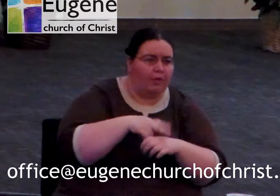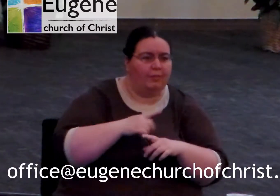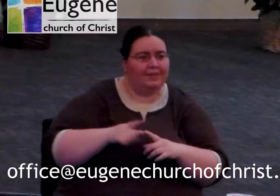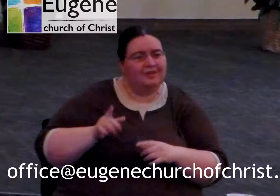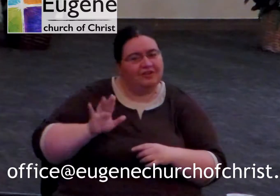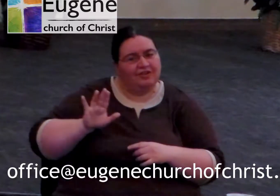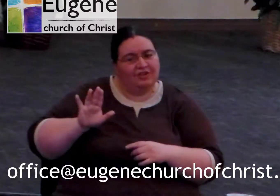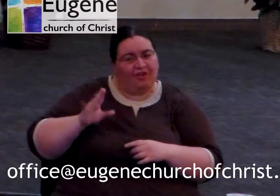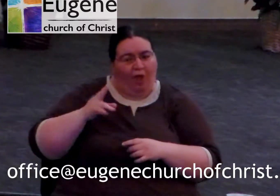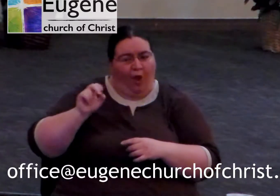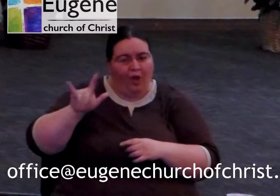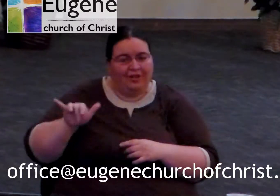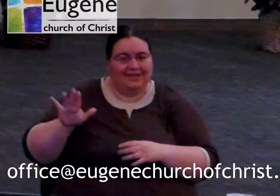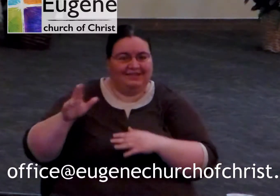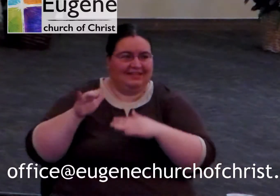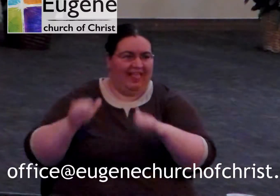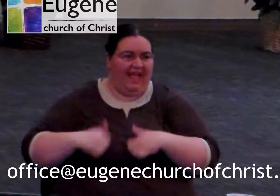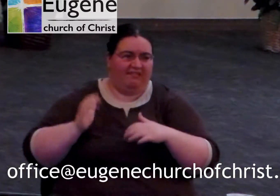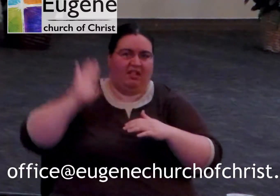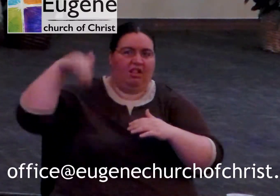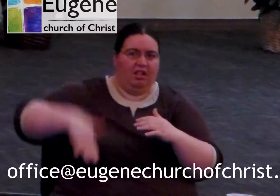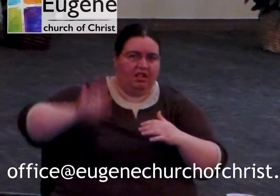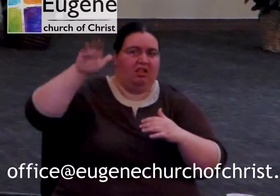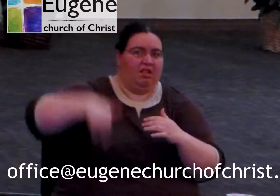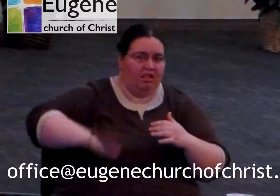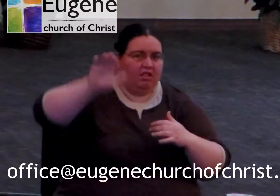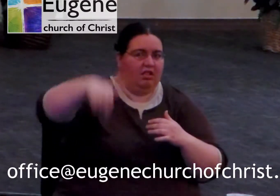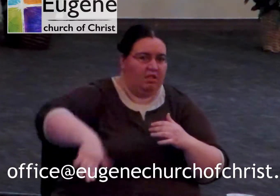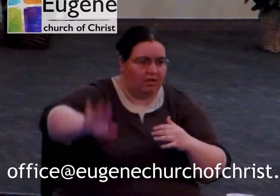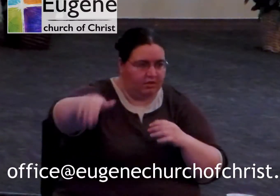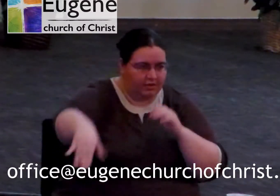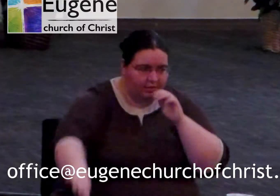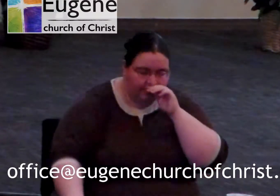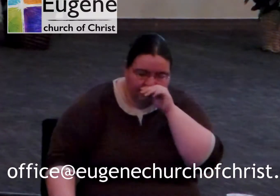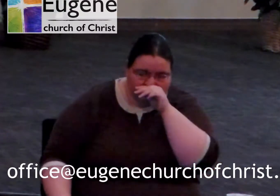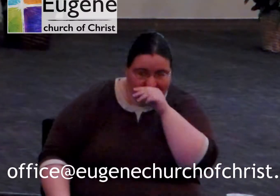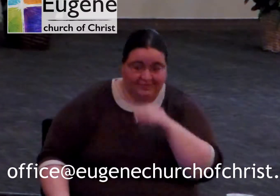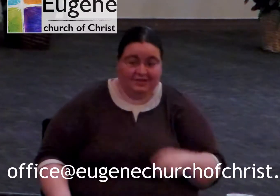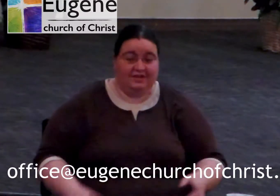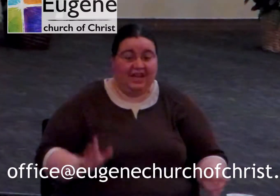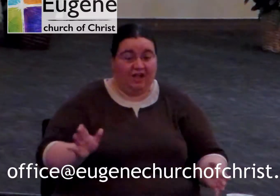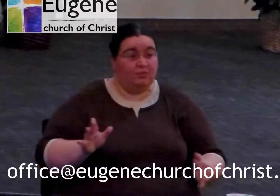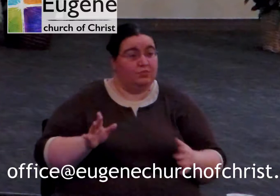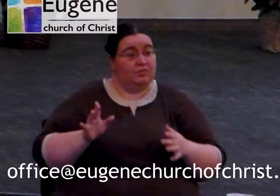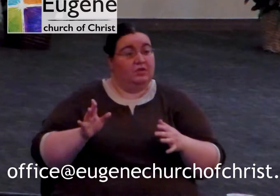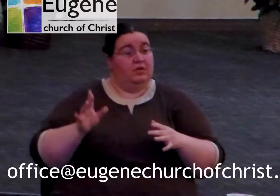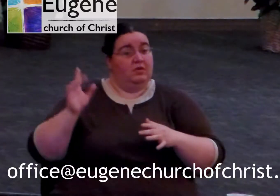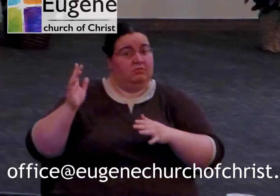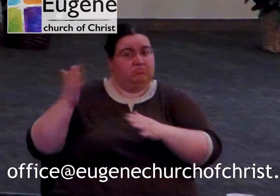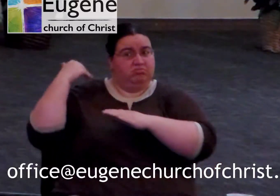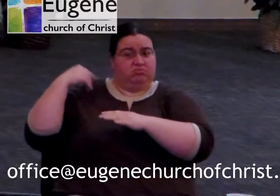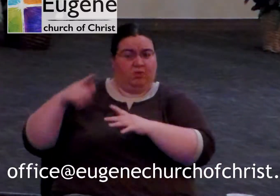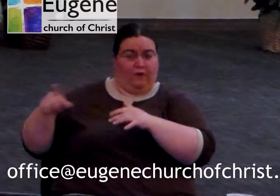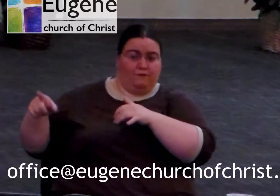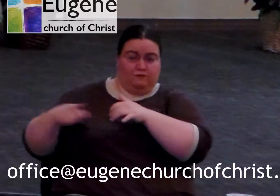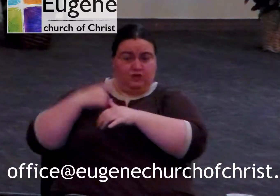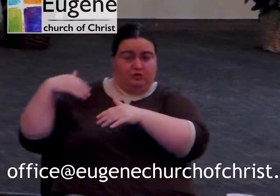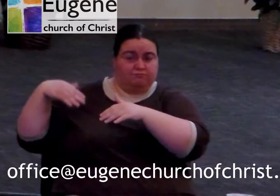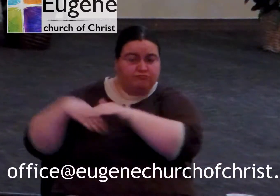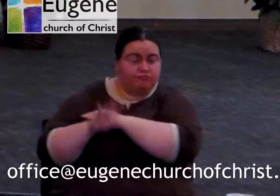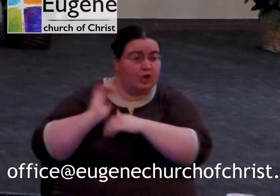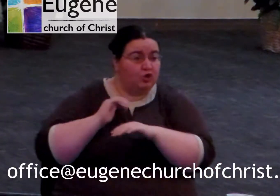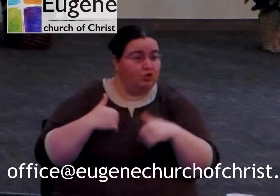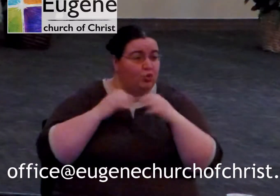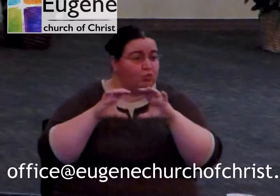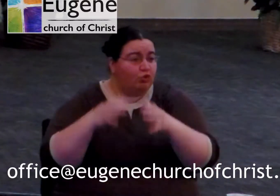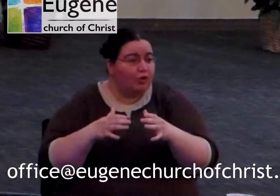you, when she first came into our group, she wouldn't say, my intention for my life is to be a drug addict, an alcoholic, have 2 children out of wedlock,